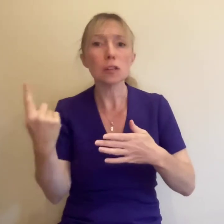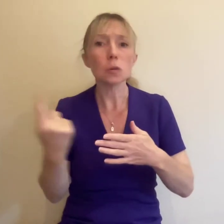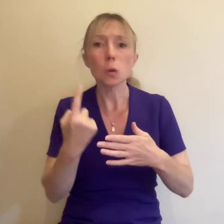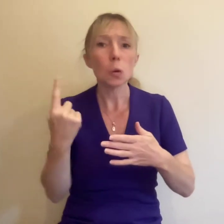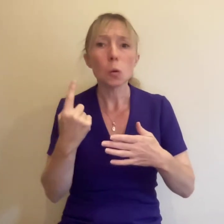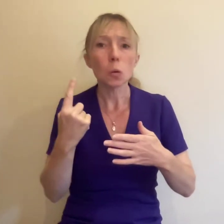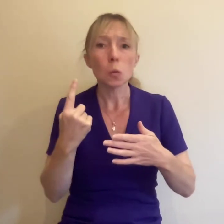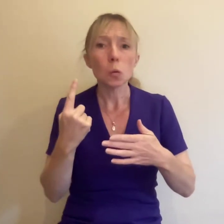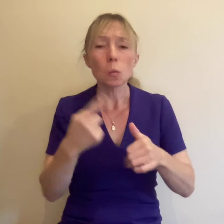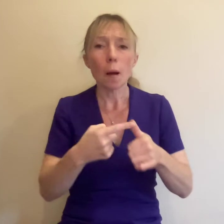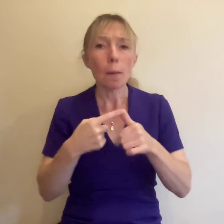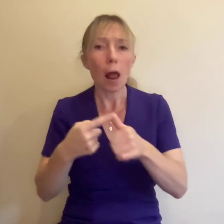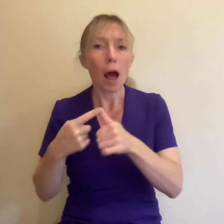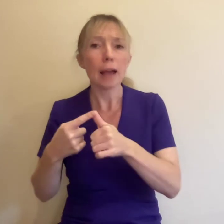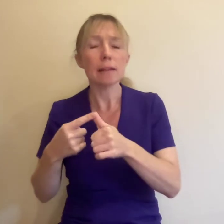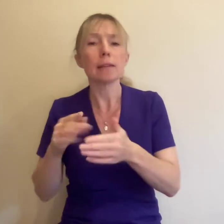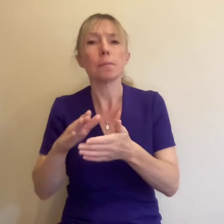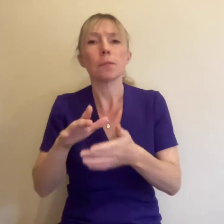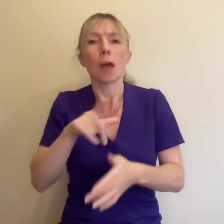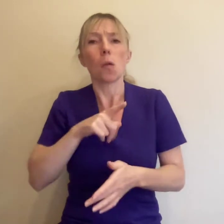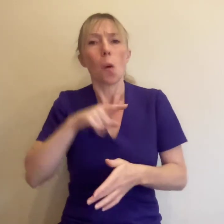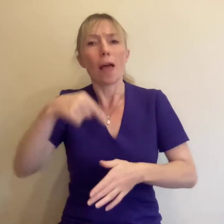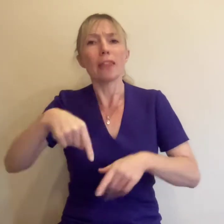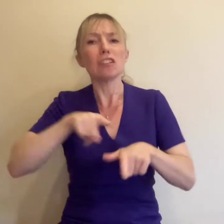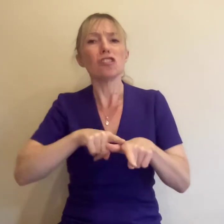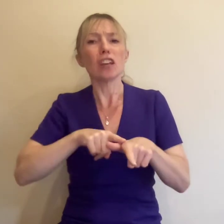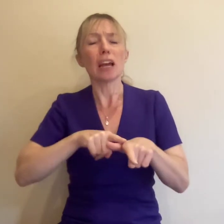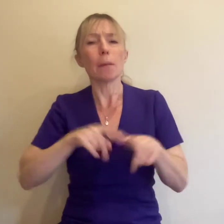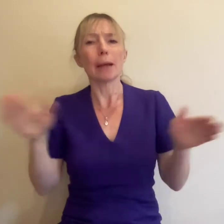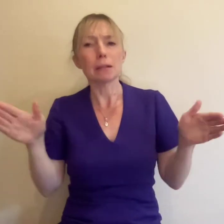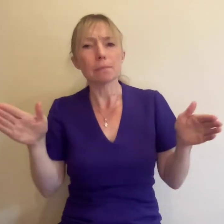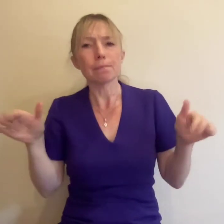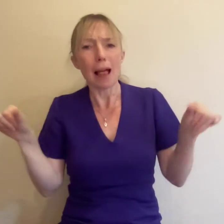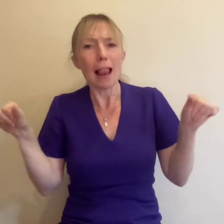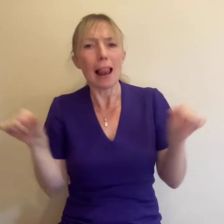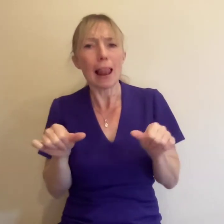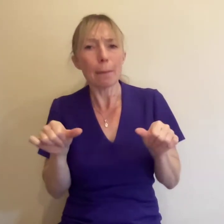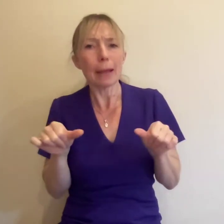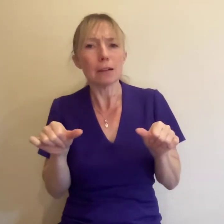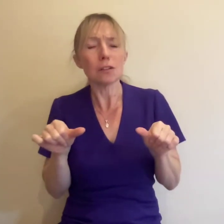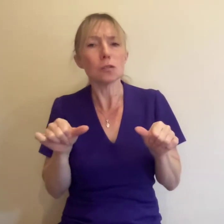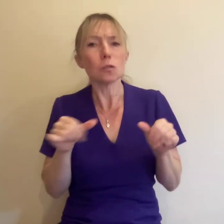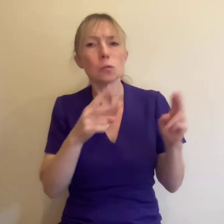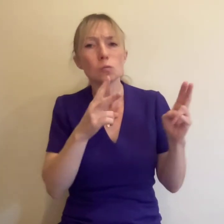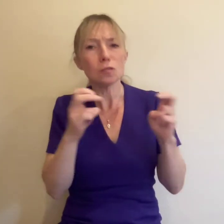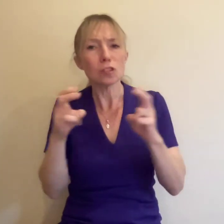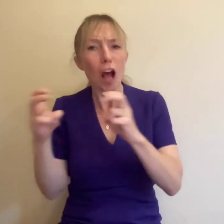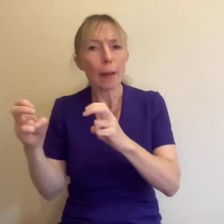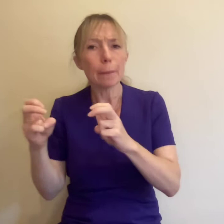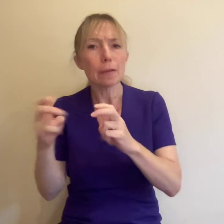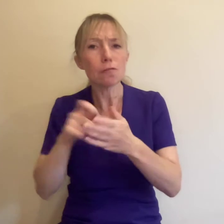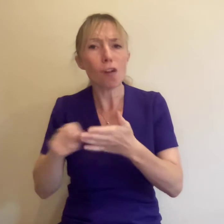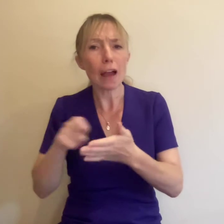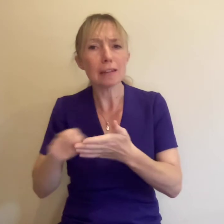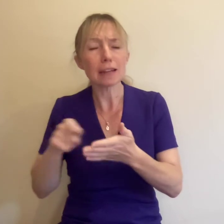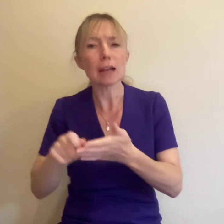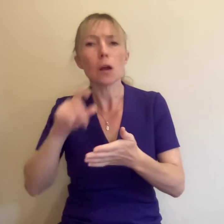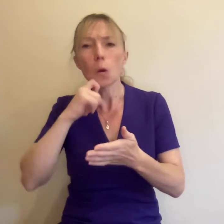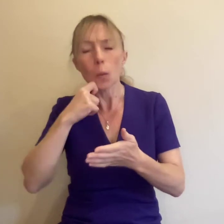the genres that we will be accepting applications on for the 2023 round. We will be reviewing the programme prior